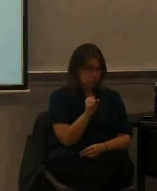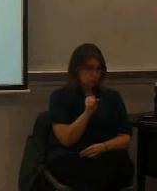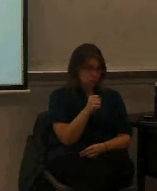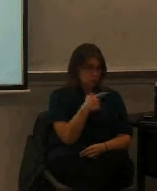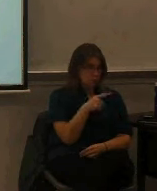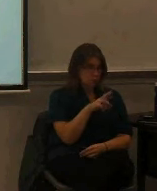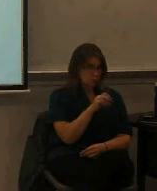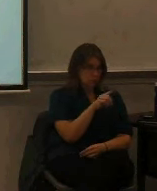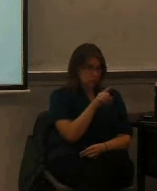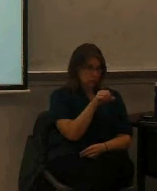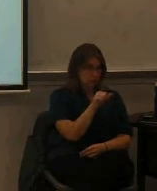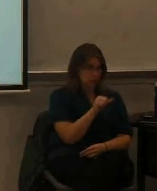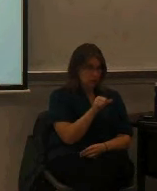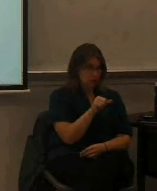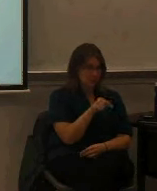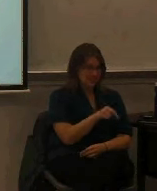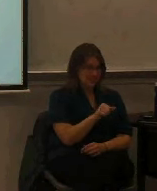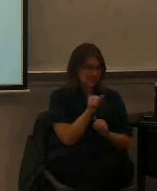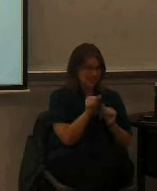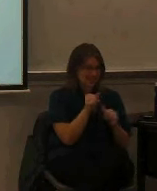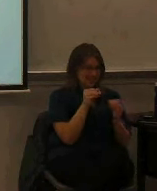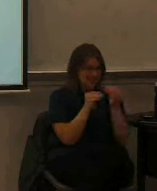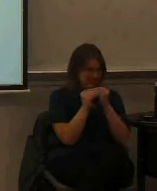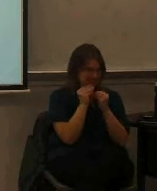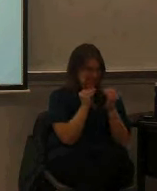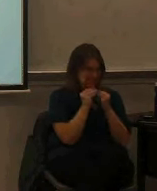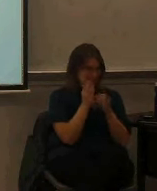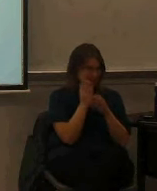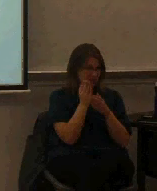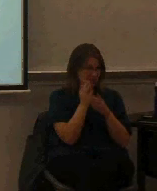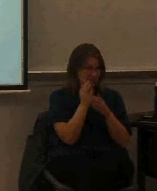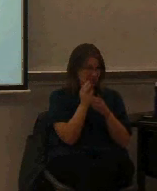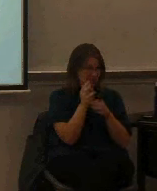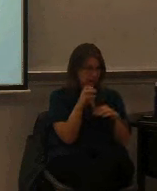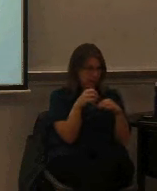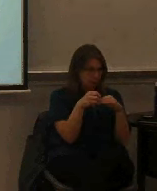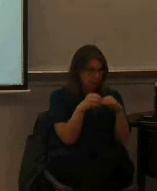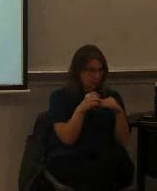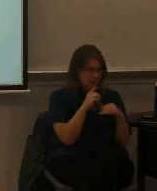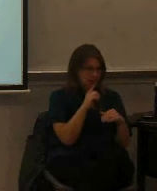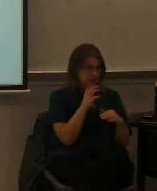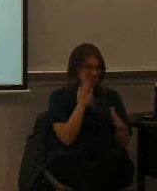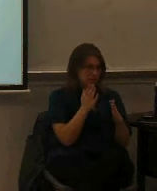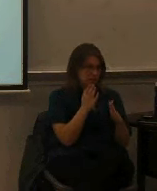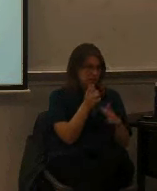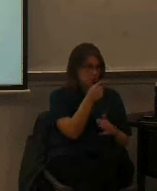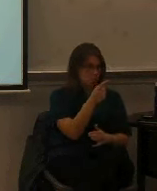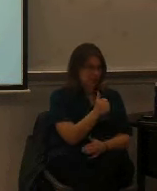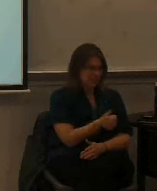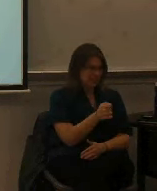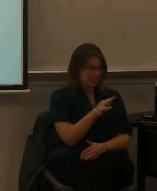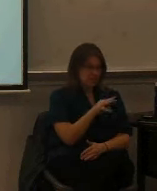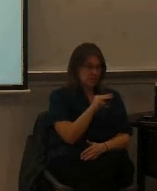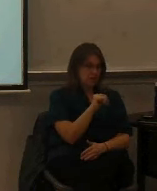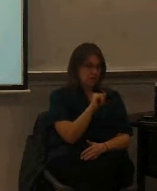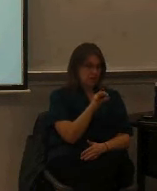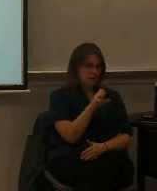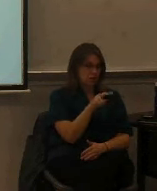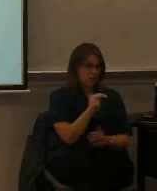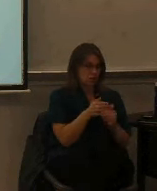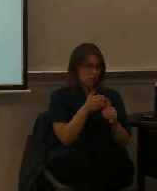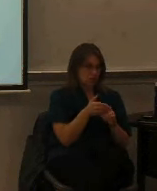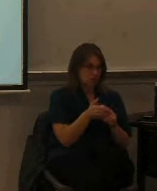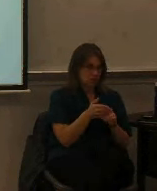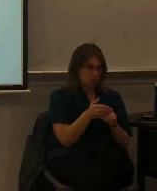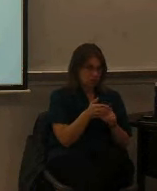protozoa. They actually can eat a particle that is perhaps 1/10 of a micron across, around